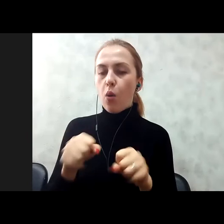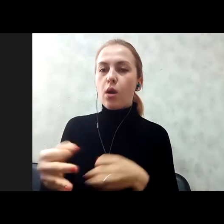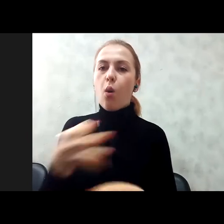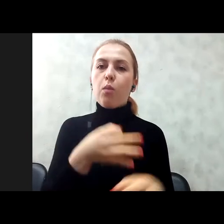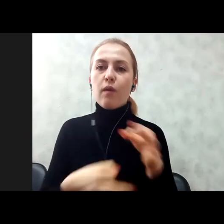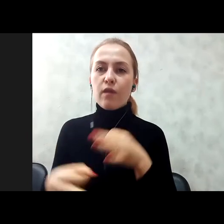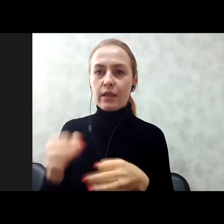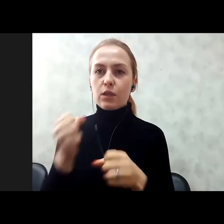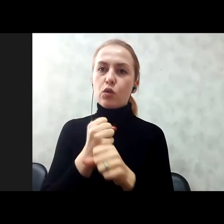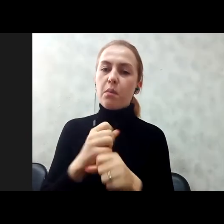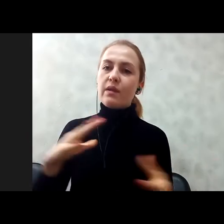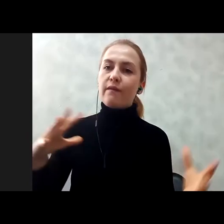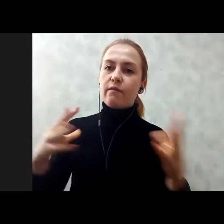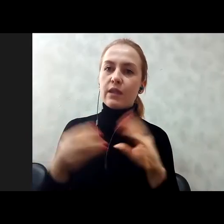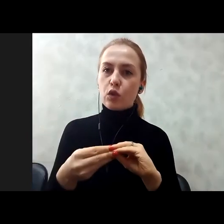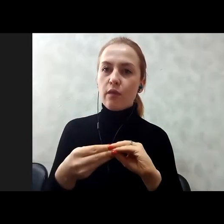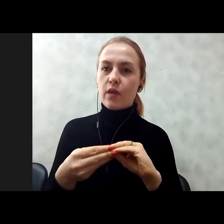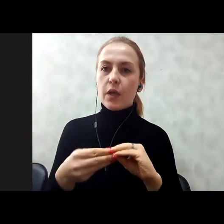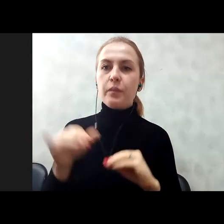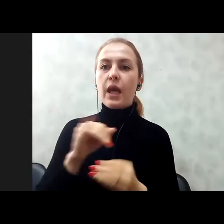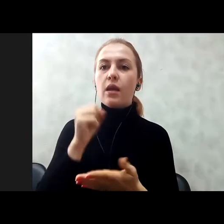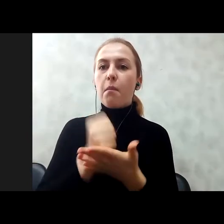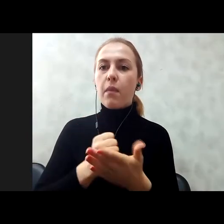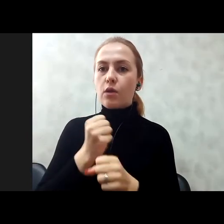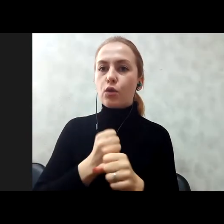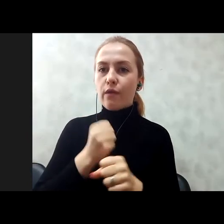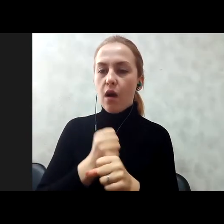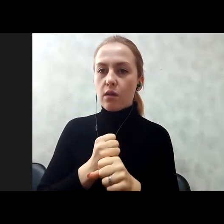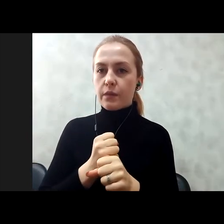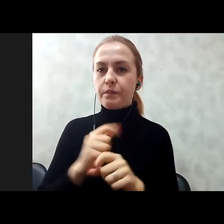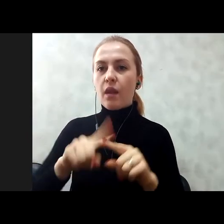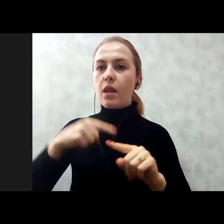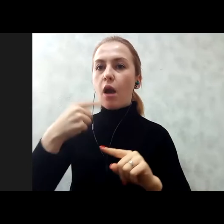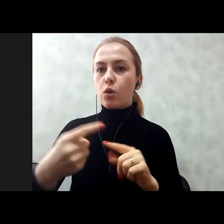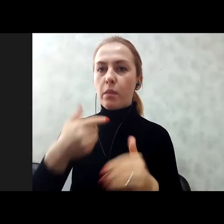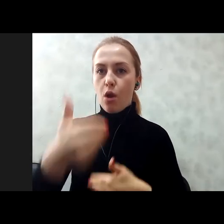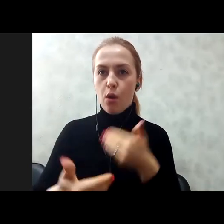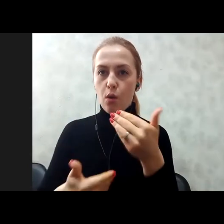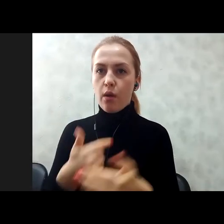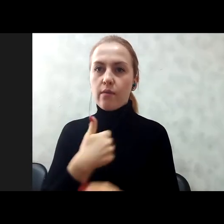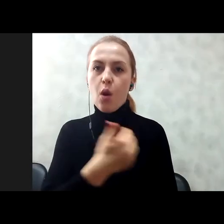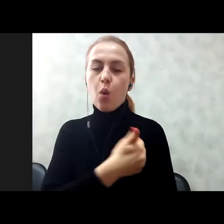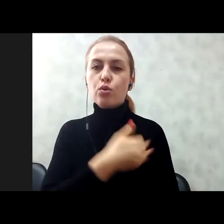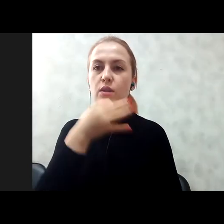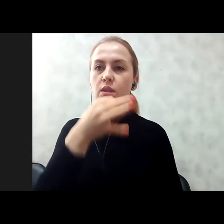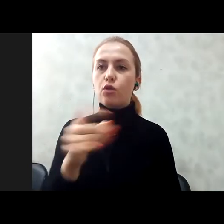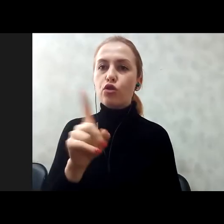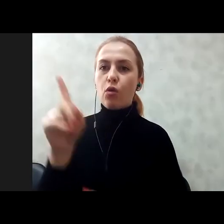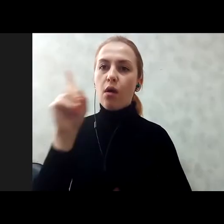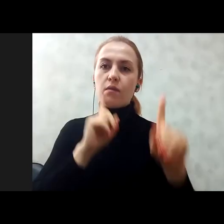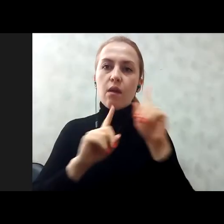a wonderful opportunity to make some conclusions in this regard and perhaps develop further